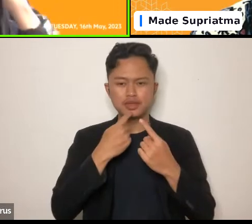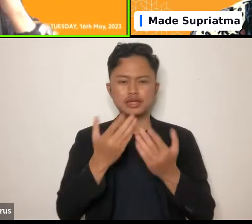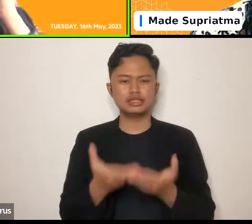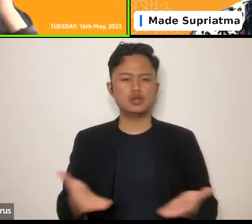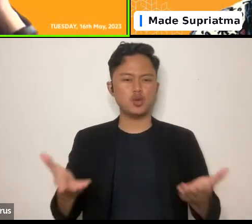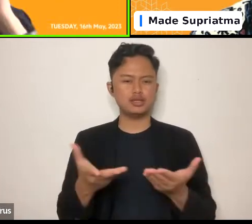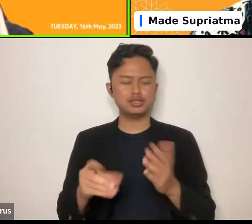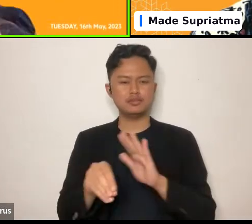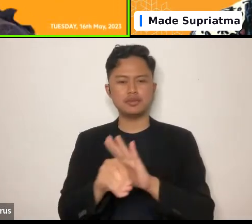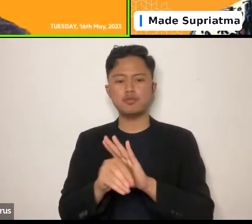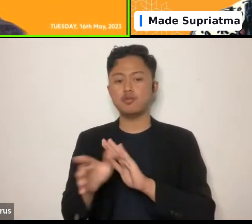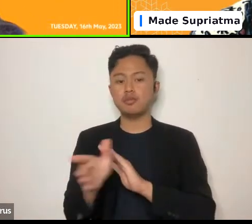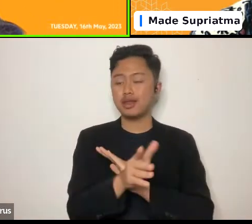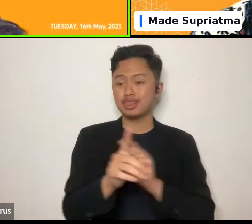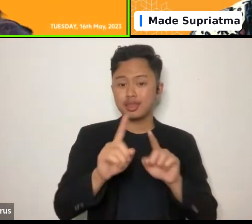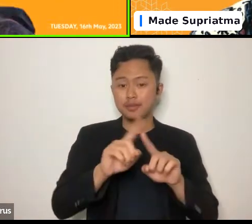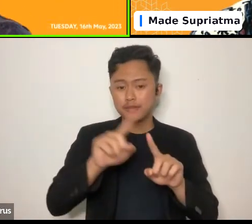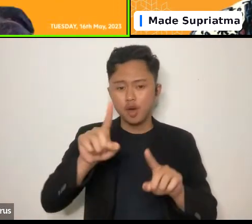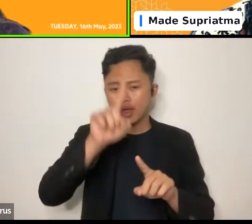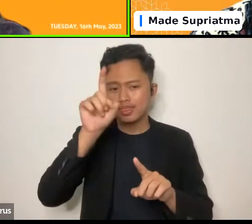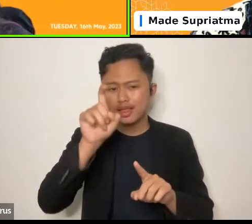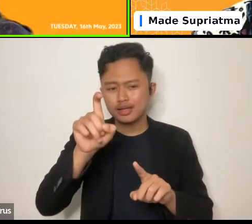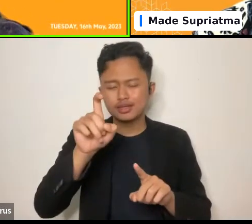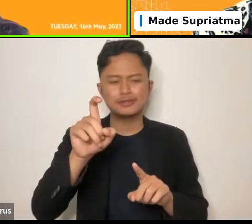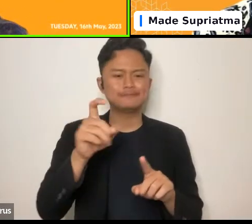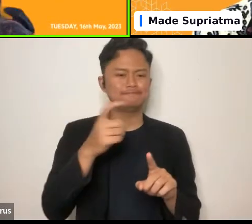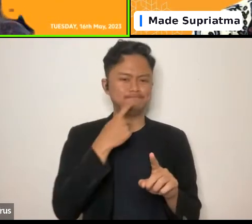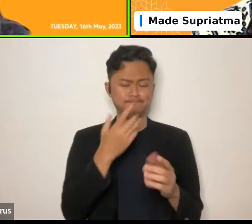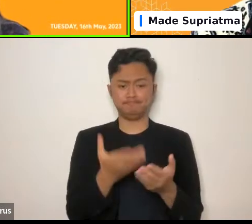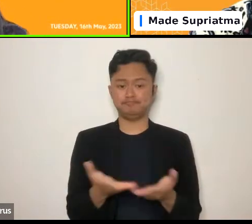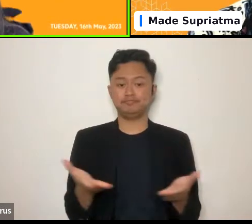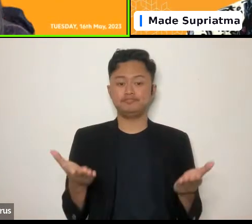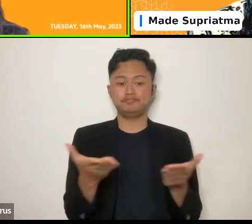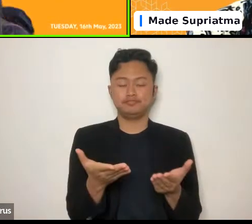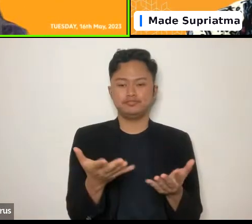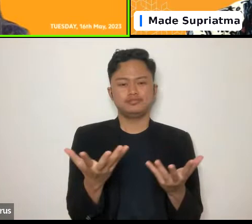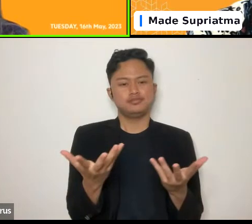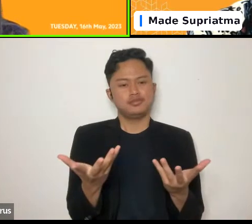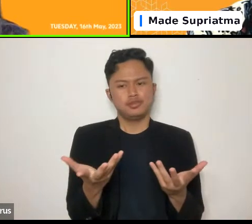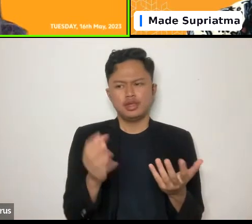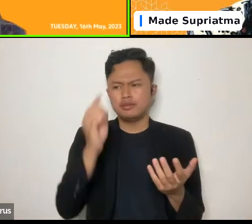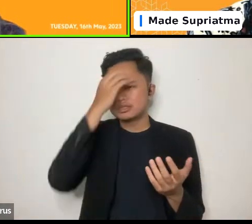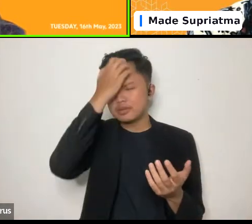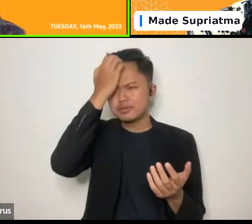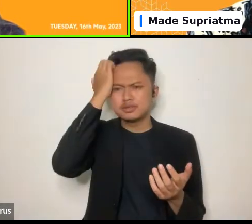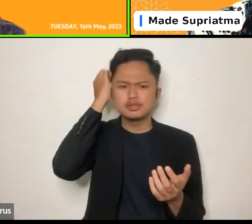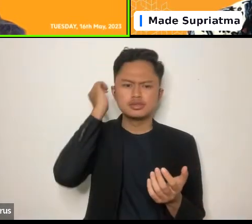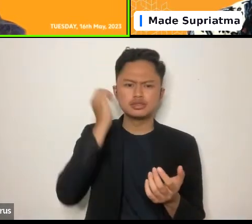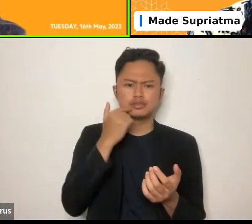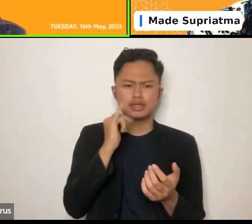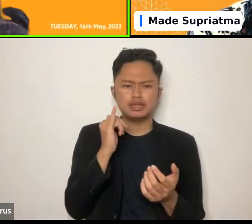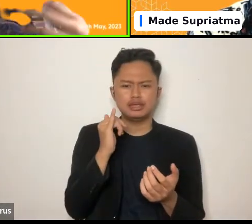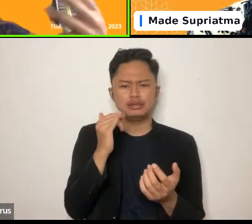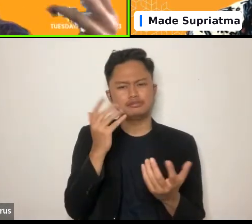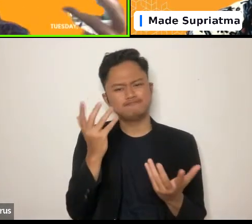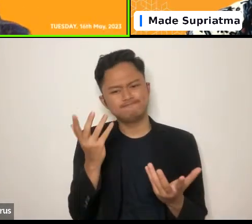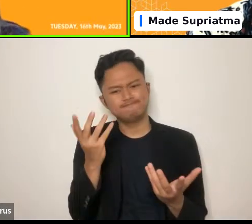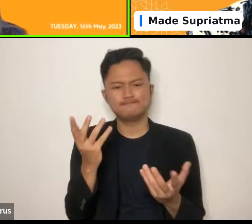but I ask you, currently what we've been lacking so far is